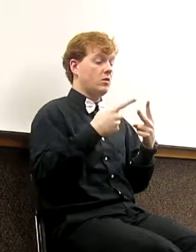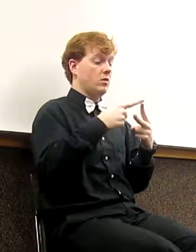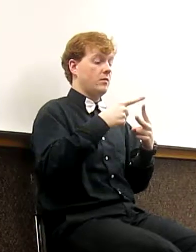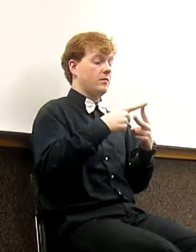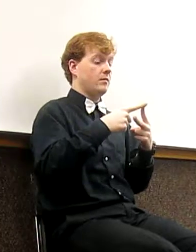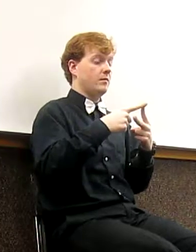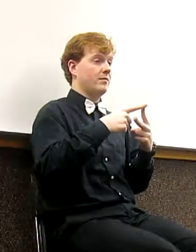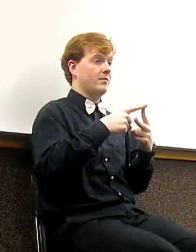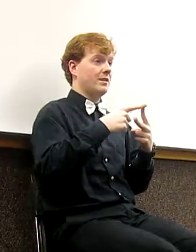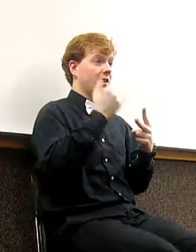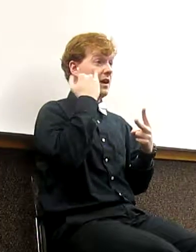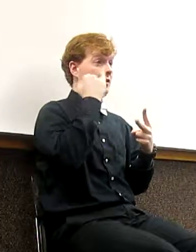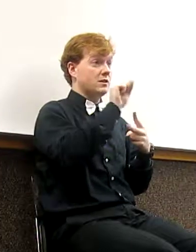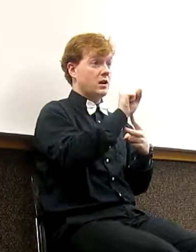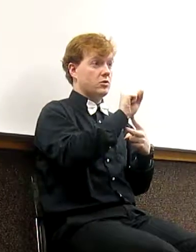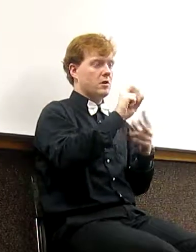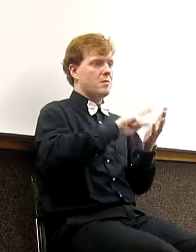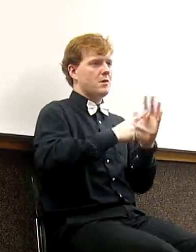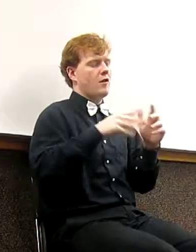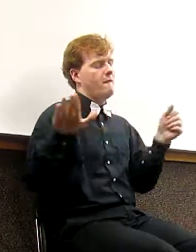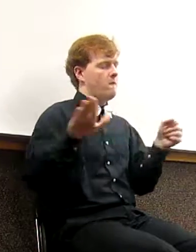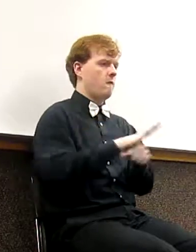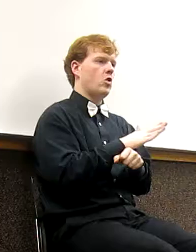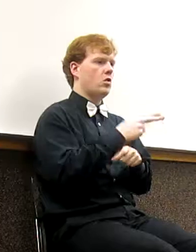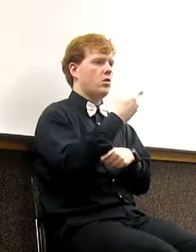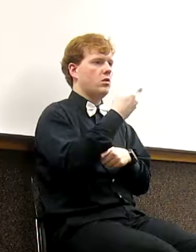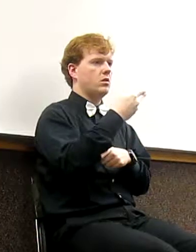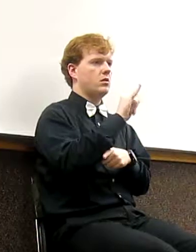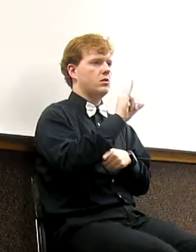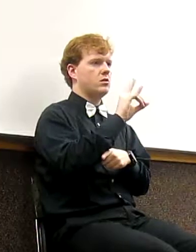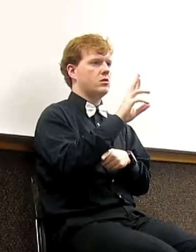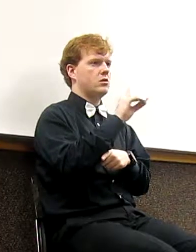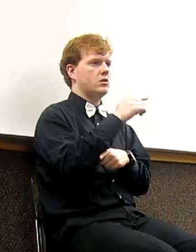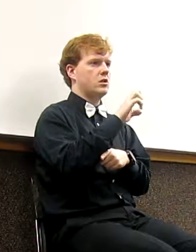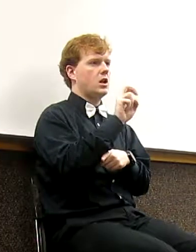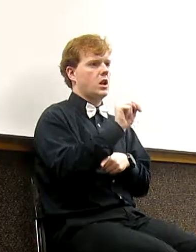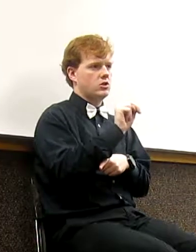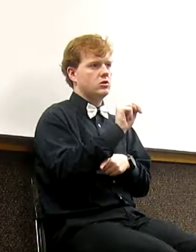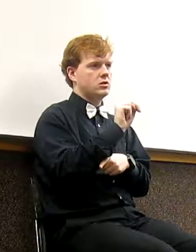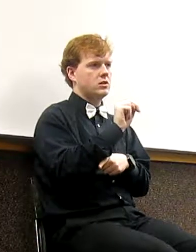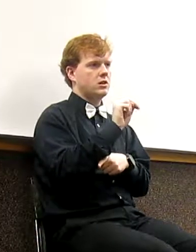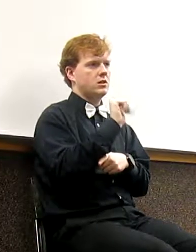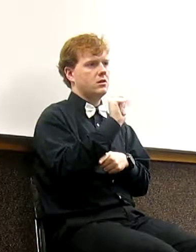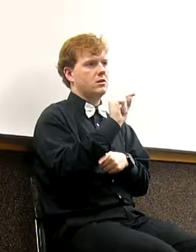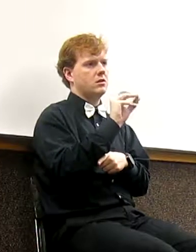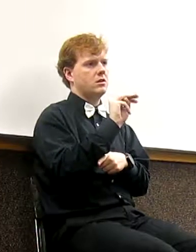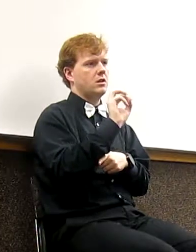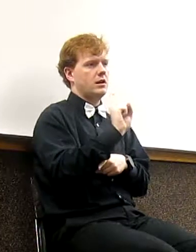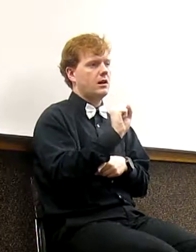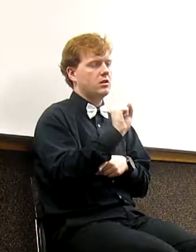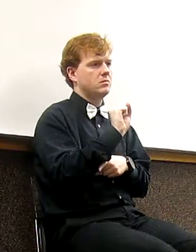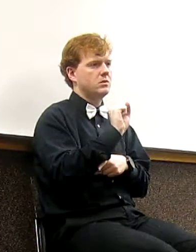full of hydrogen atoms. It's saturated with them. Okay. An unsaturated fat cell is not